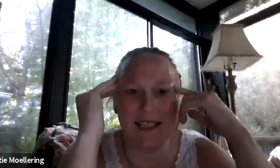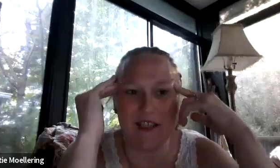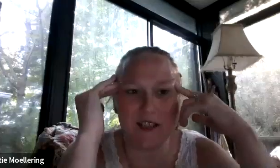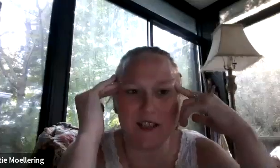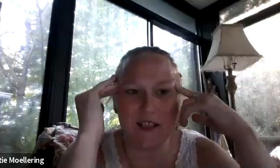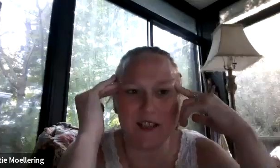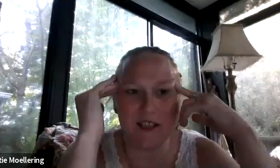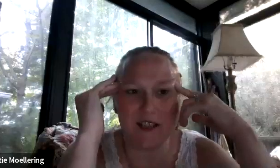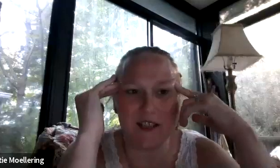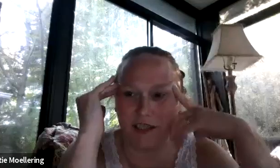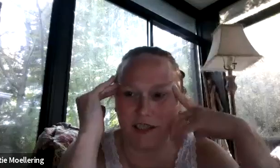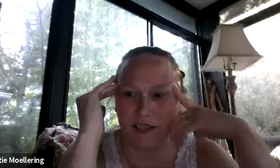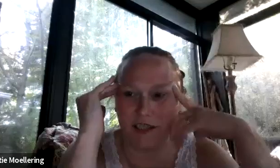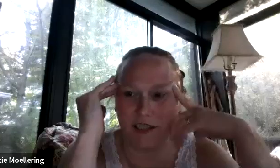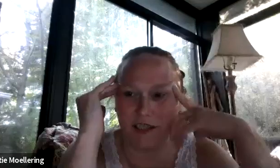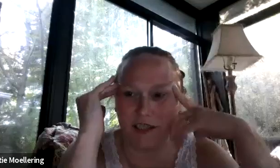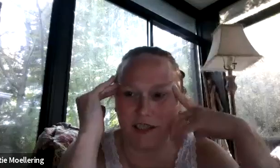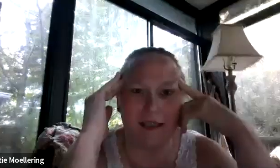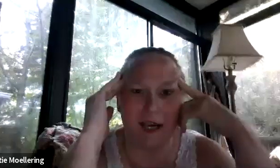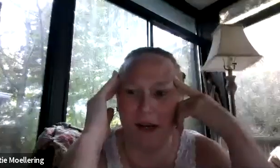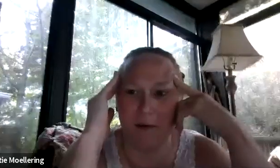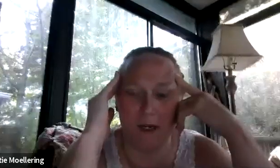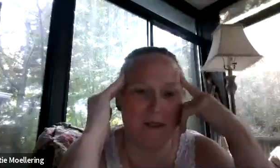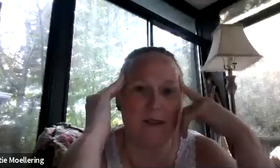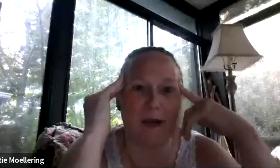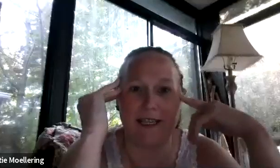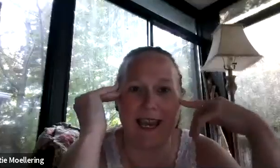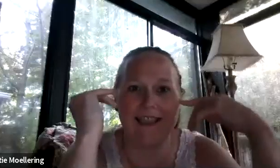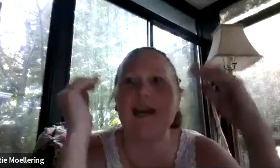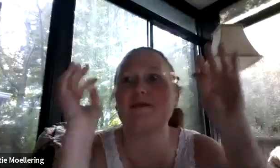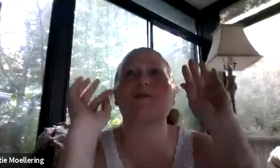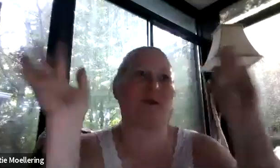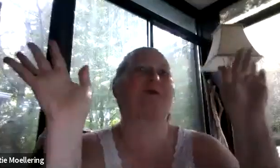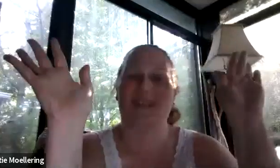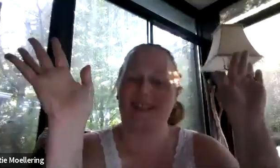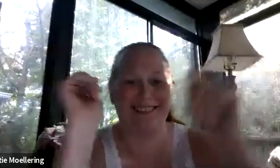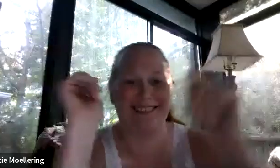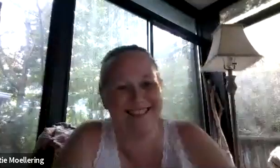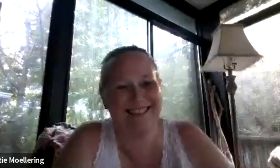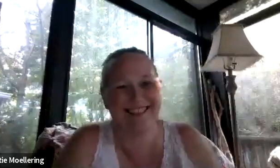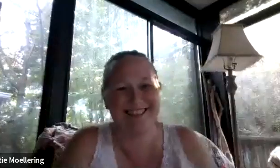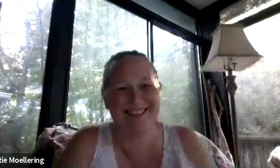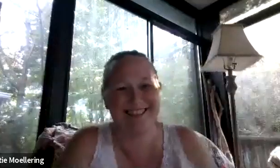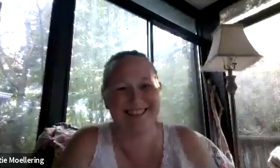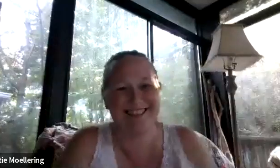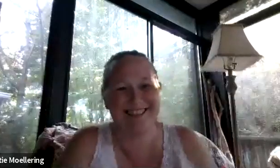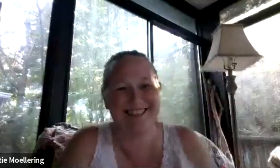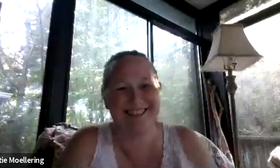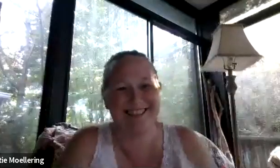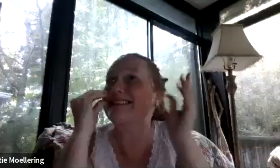rain. In the last session, Jillian showed us Cat. I made everybody at the library watch me sign Cat. Like I was just thrilled with it. Like I just like